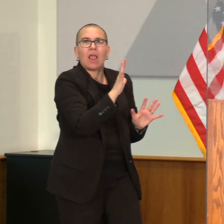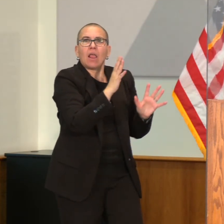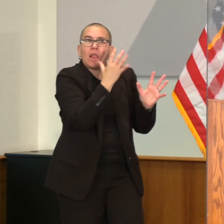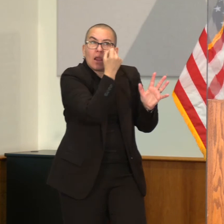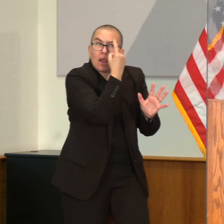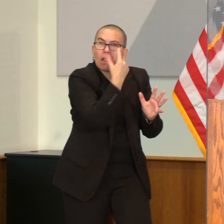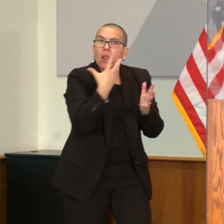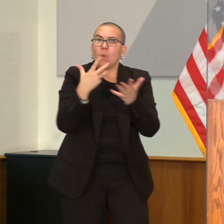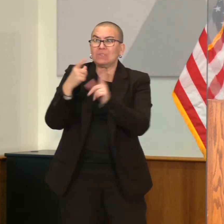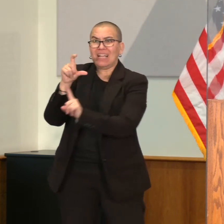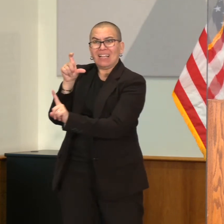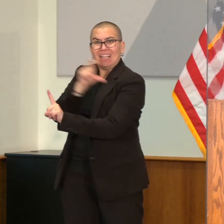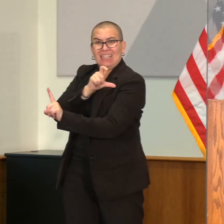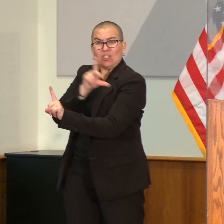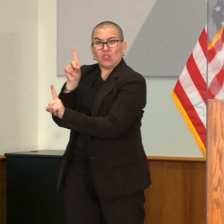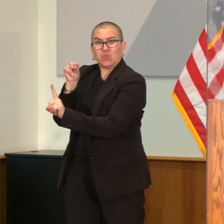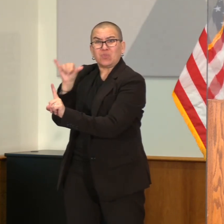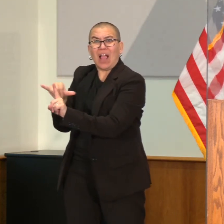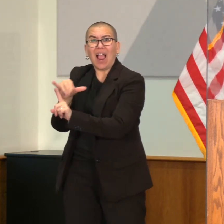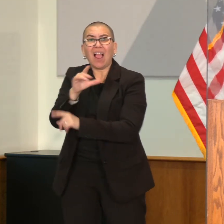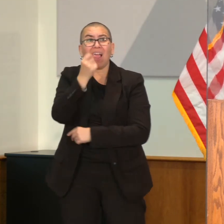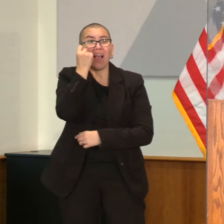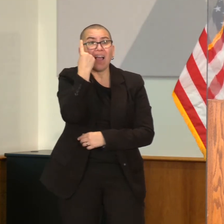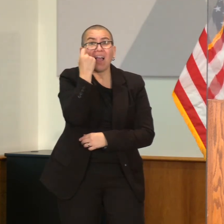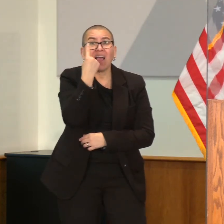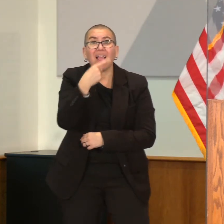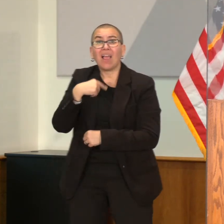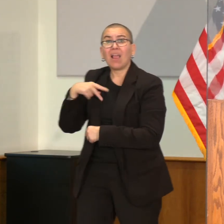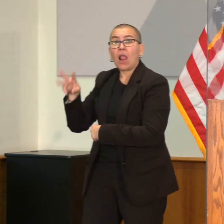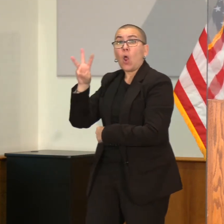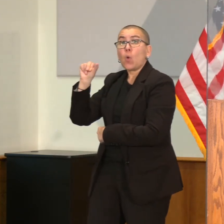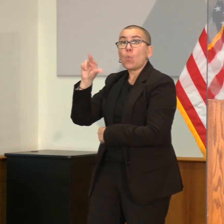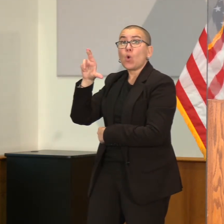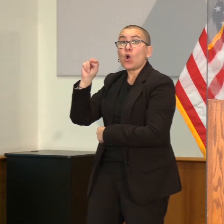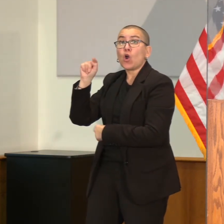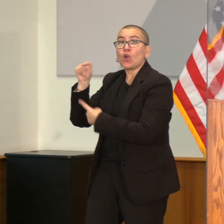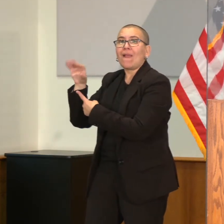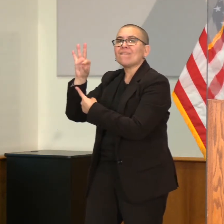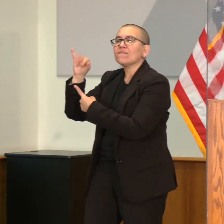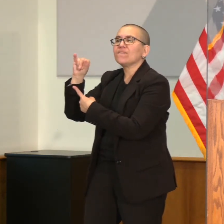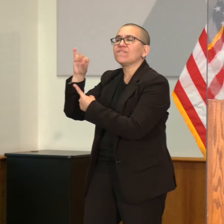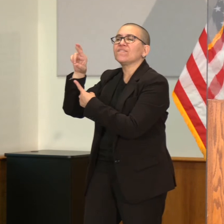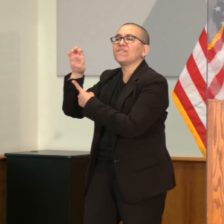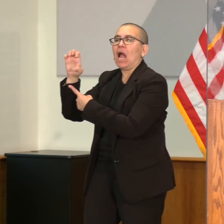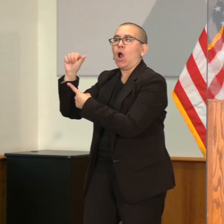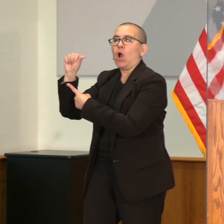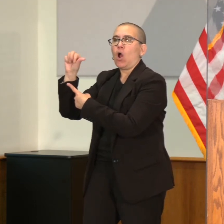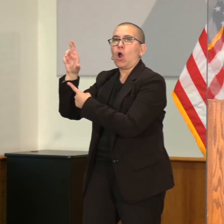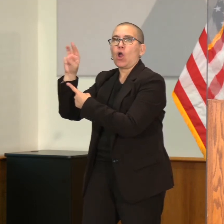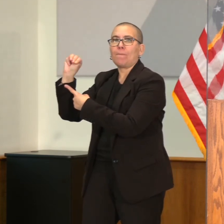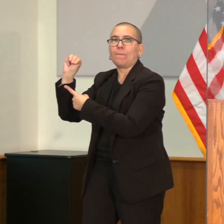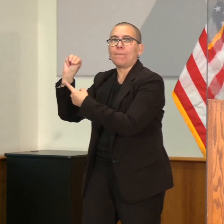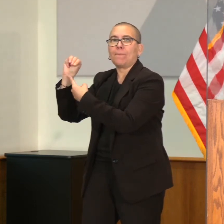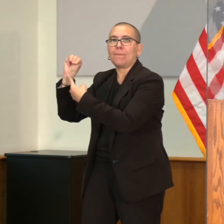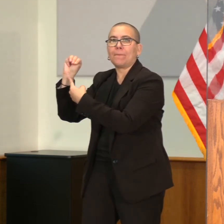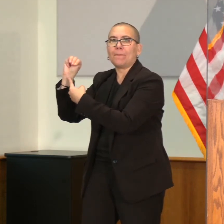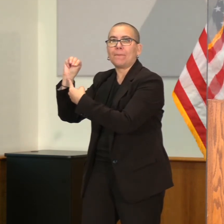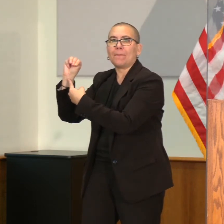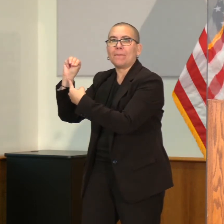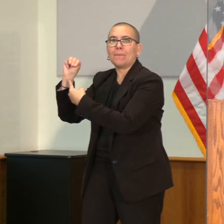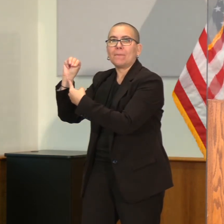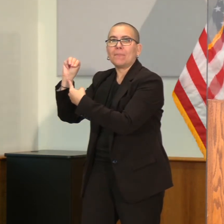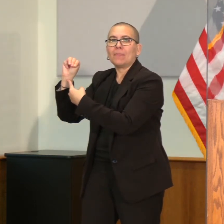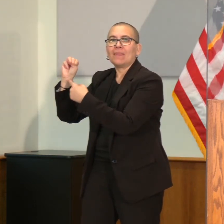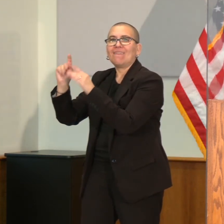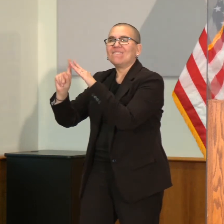said possession of a firearm, failing to appear, fleeing police. So it did relate to more than